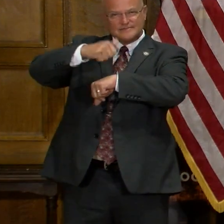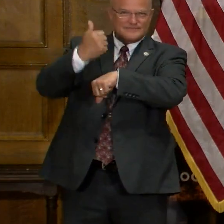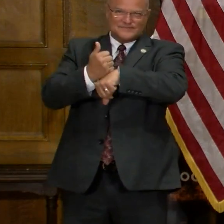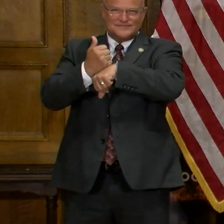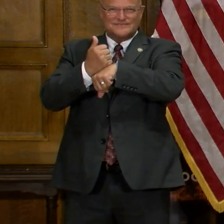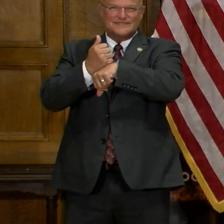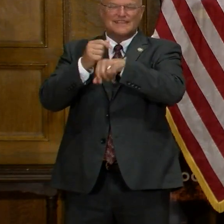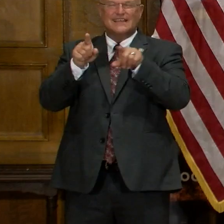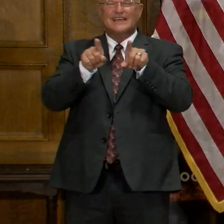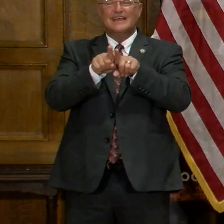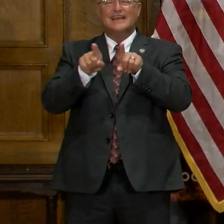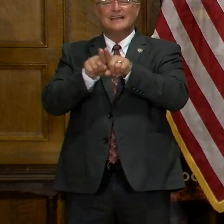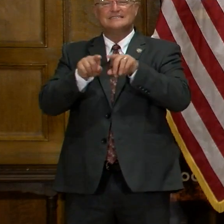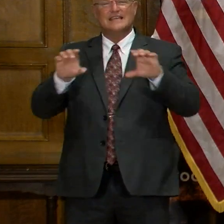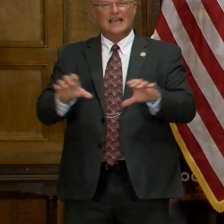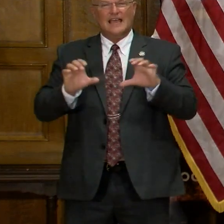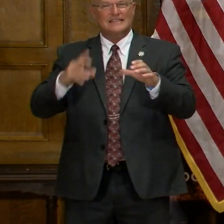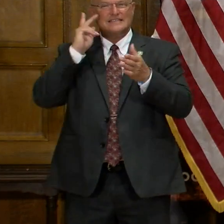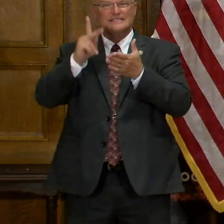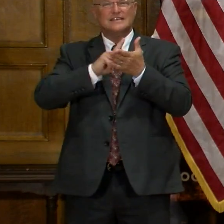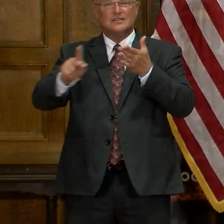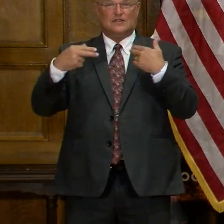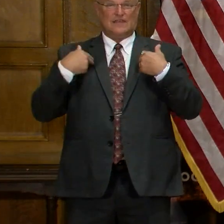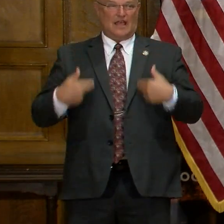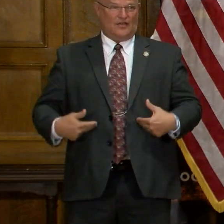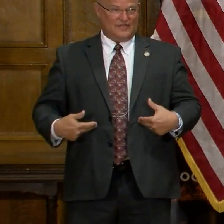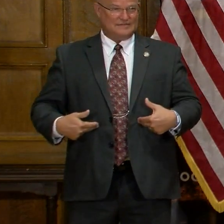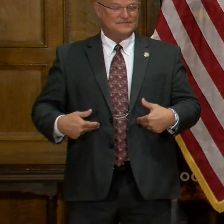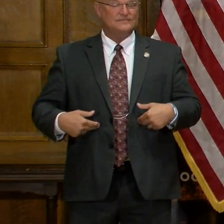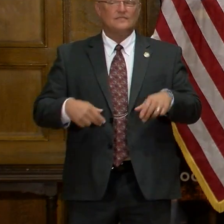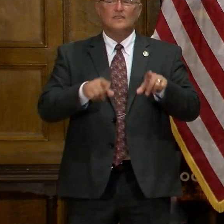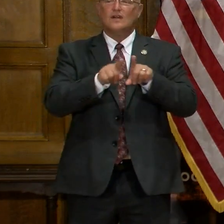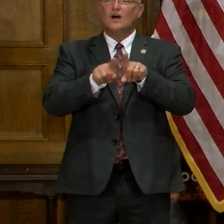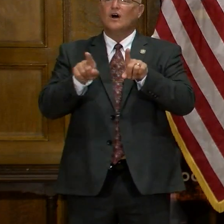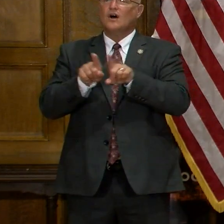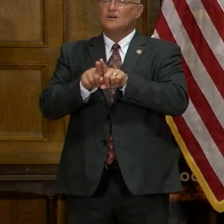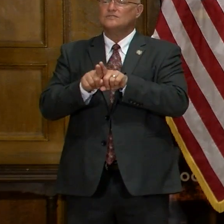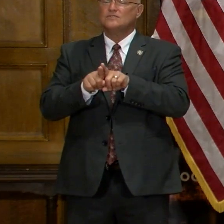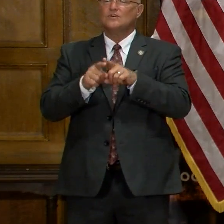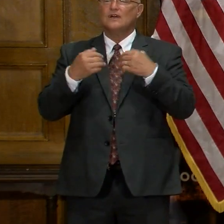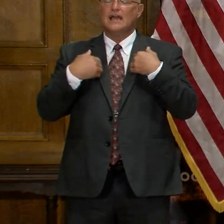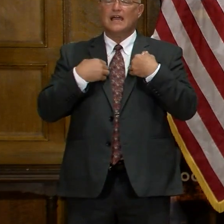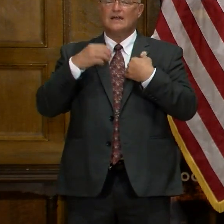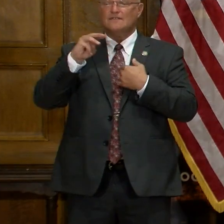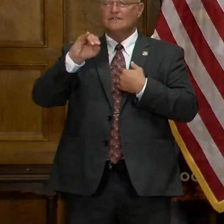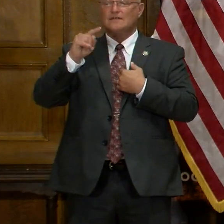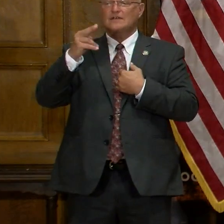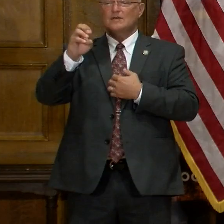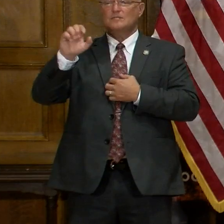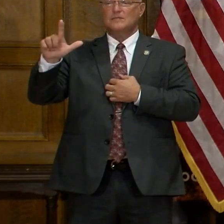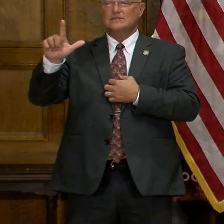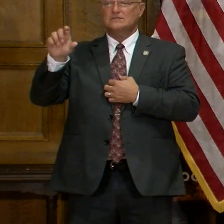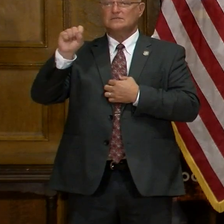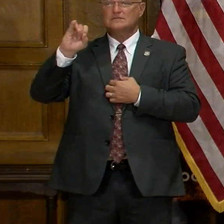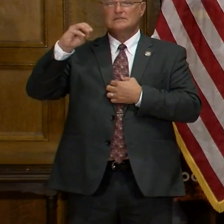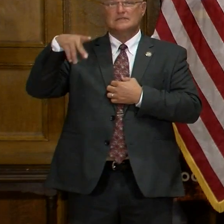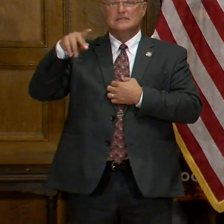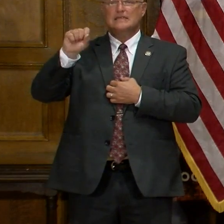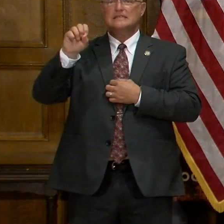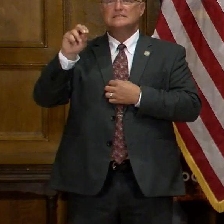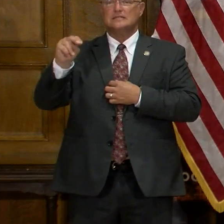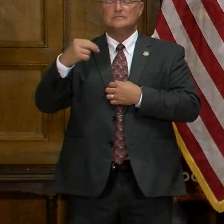saddle as the Acting Secretary of Health. Also joined by Mitchell Simpson, who has an